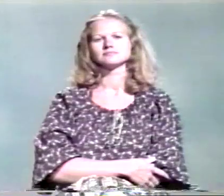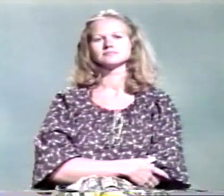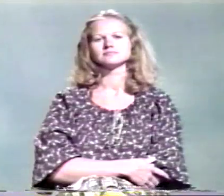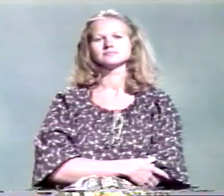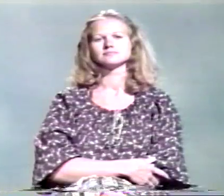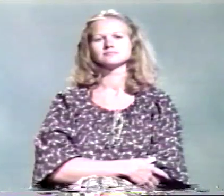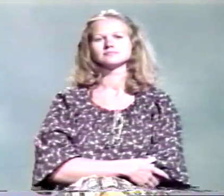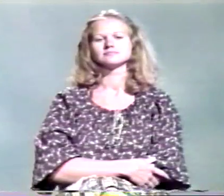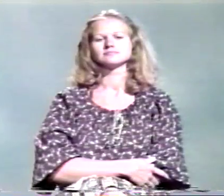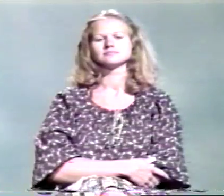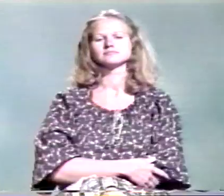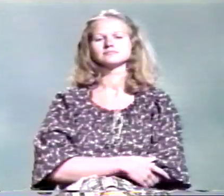To spread out a blanket.